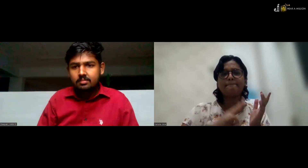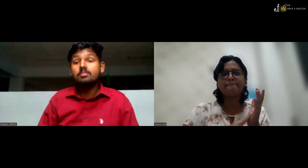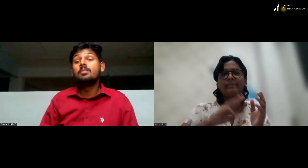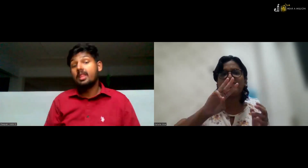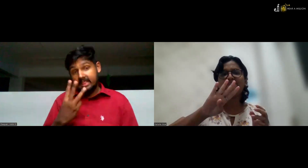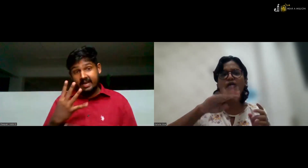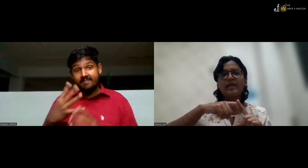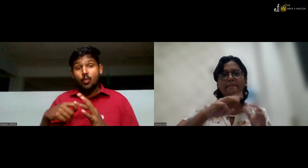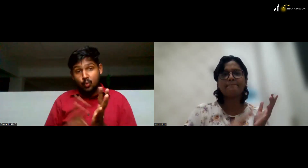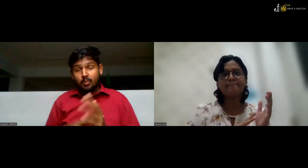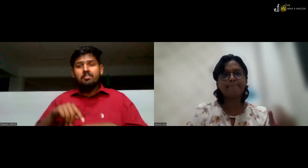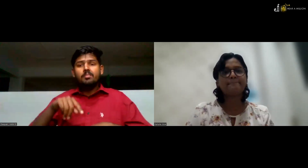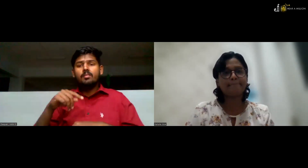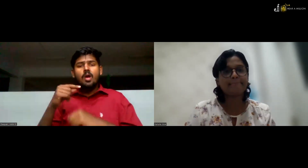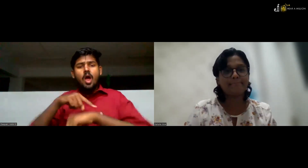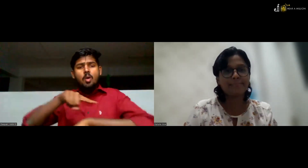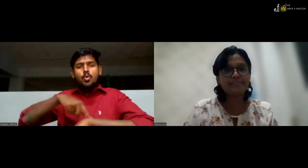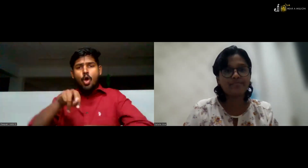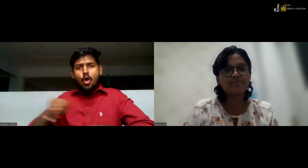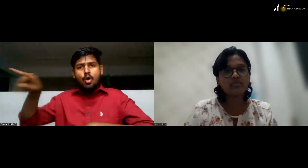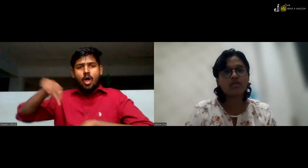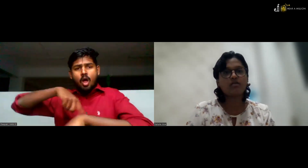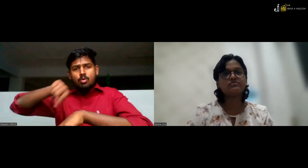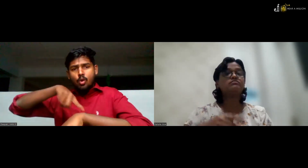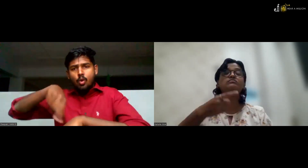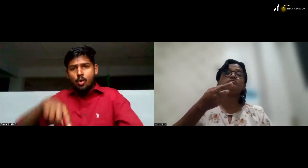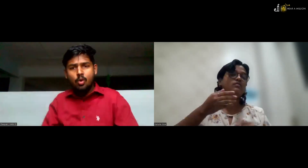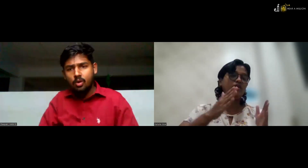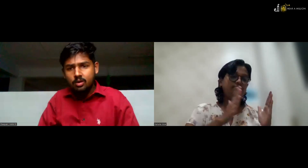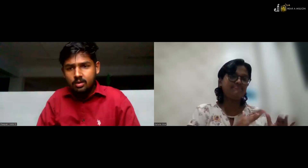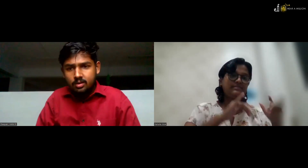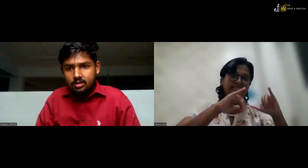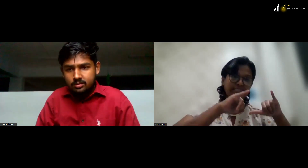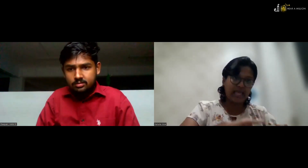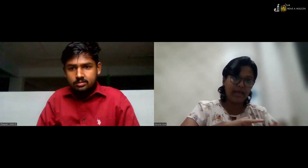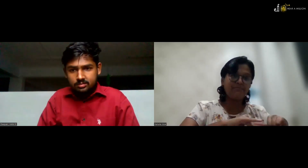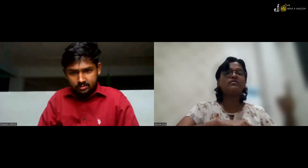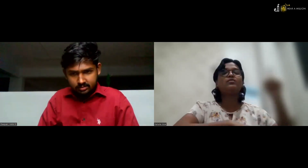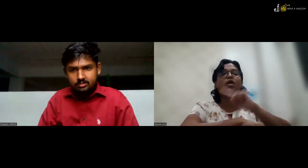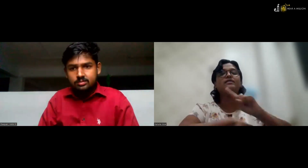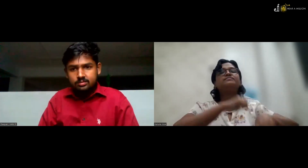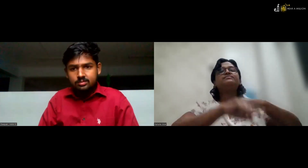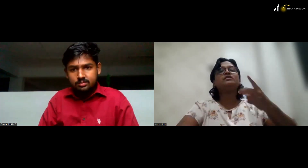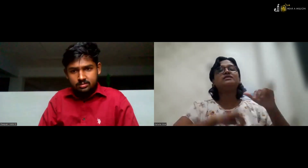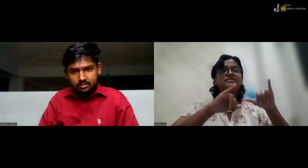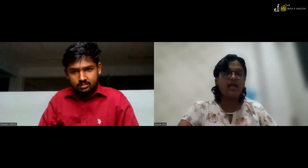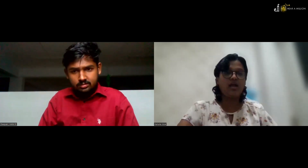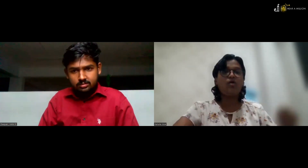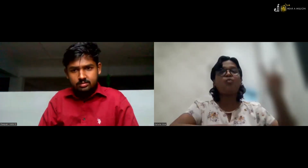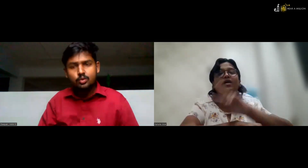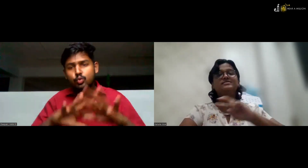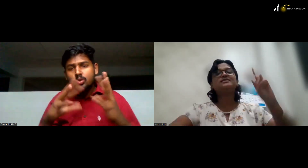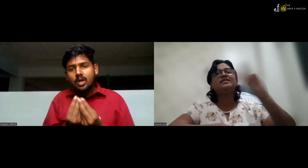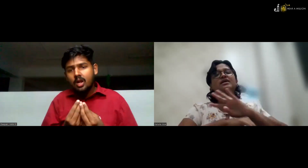have to see, might be 34 kilometers distance maybe. And how much time did you take? See, we